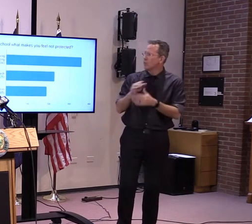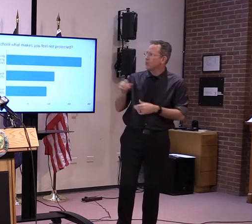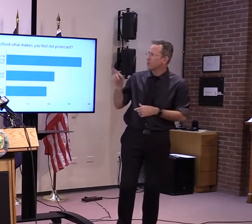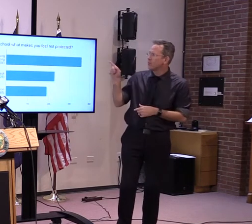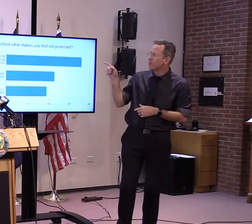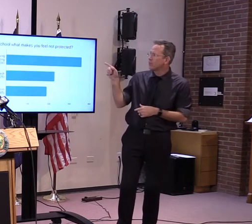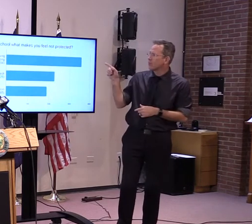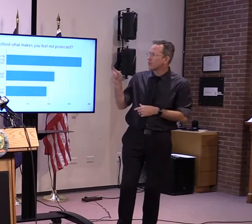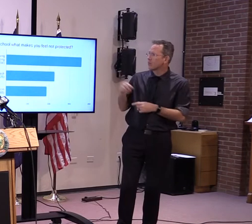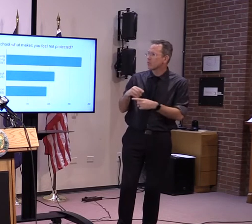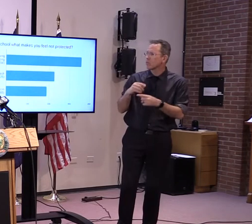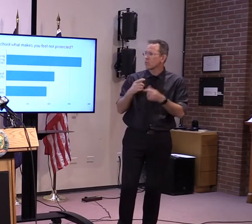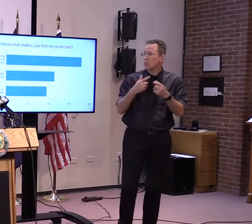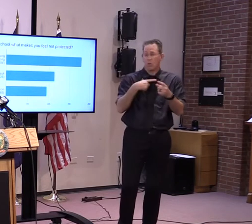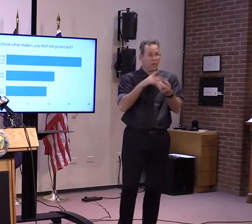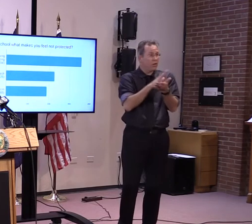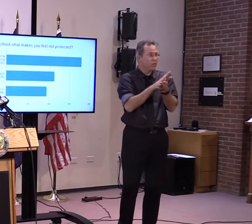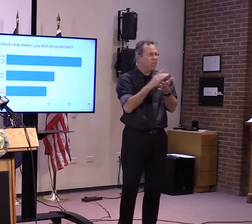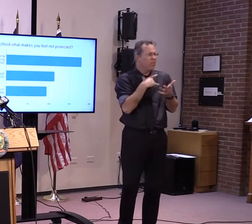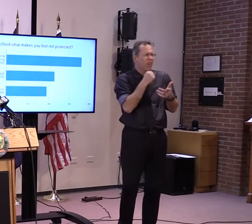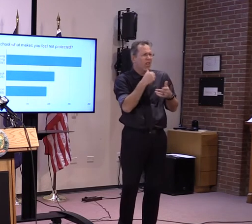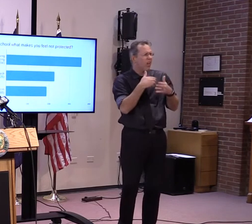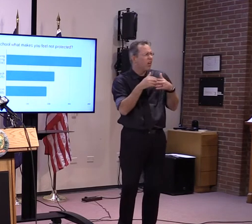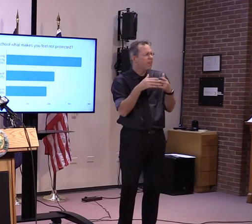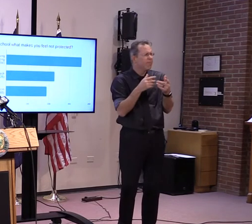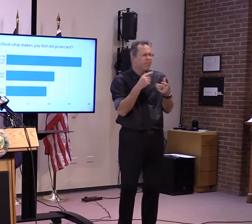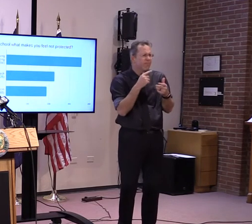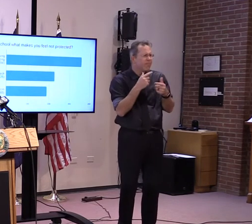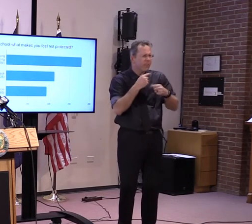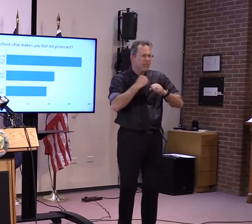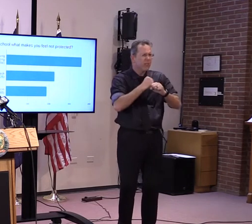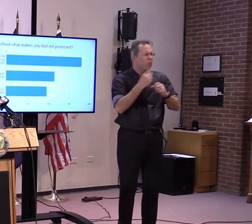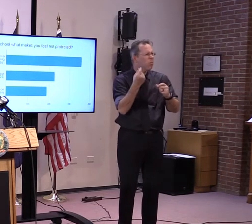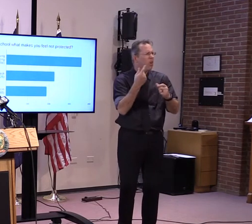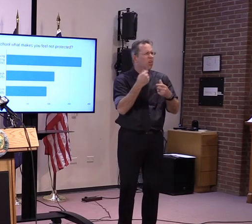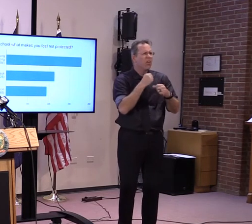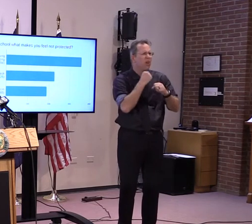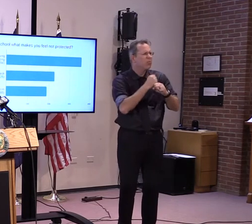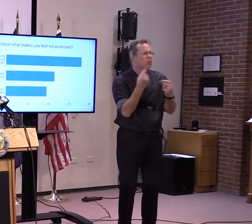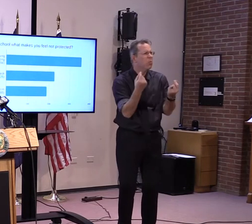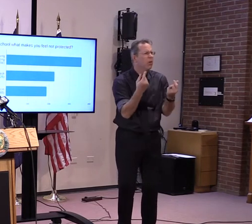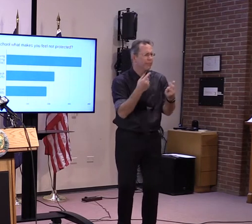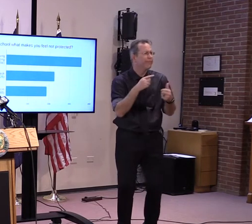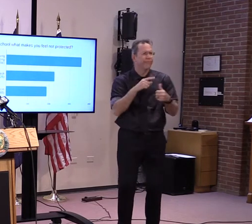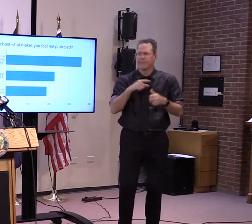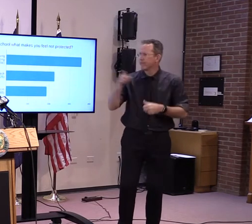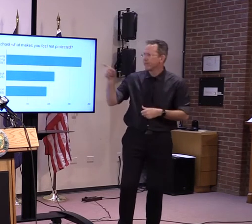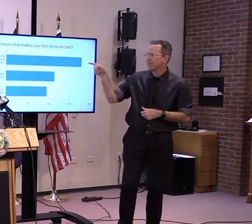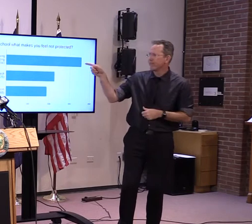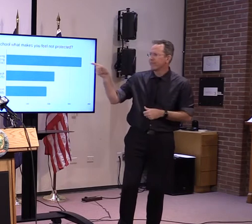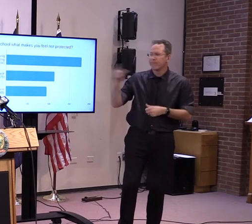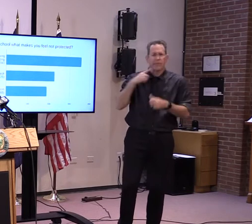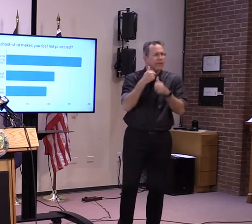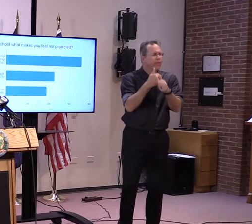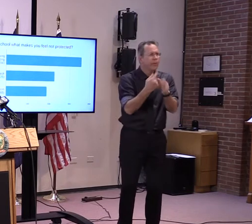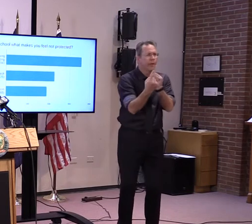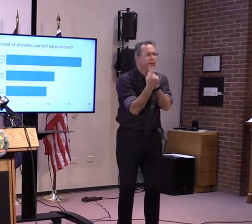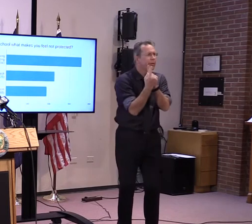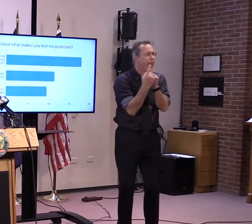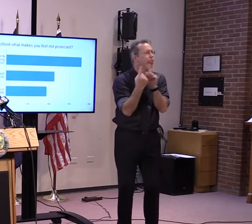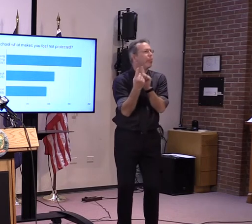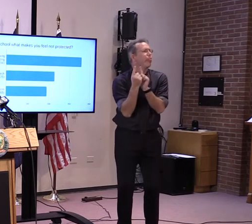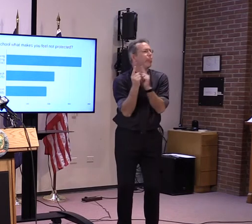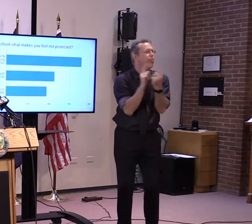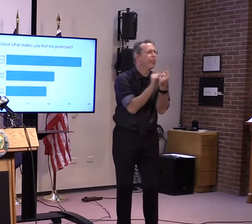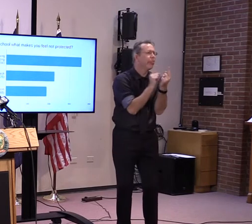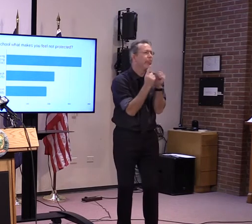we kind of wanted to see, so of the students who were saying that they only felt somewhat protected, you know, what was making them not feel protected?